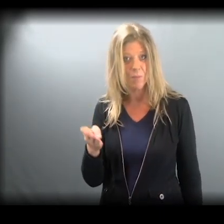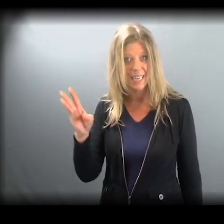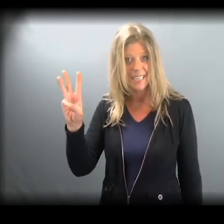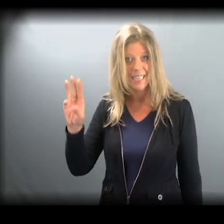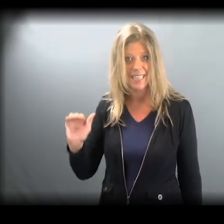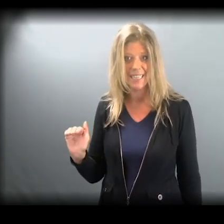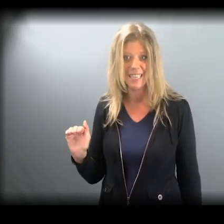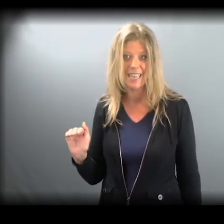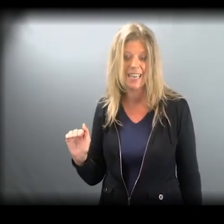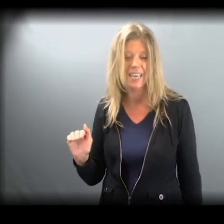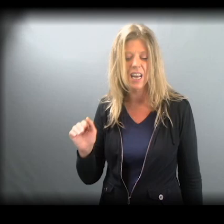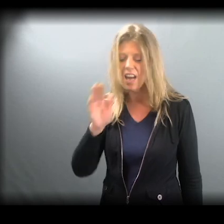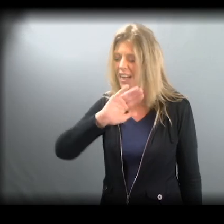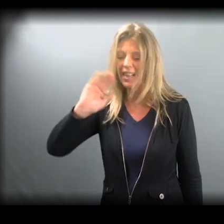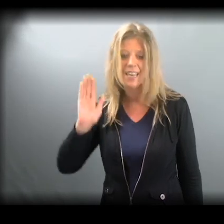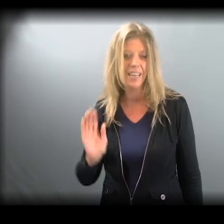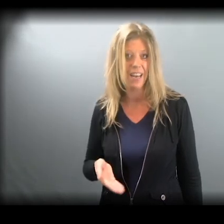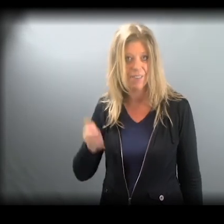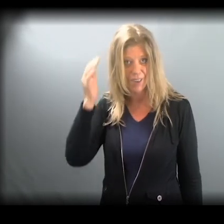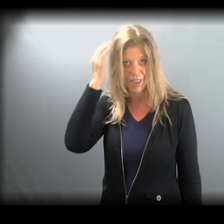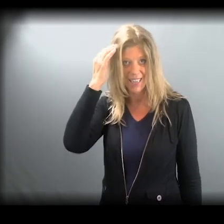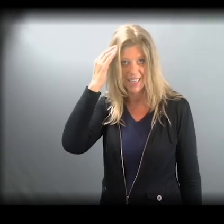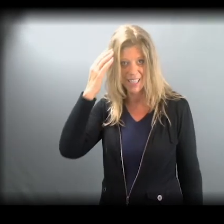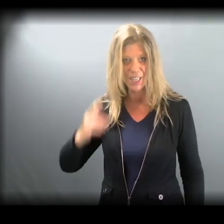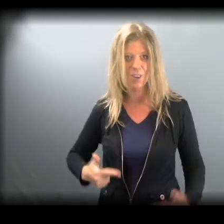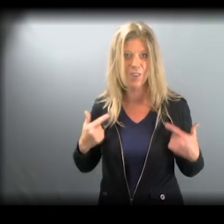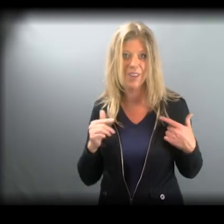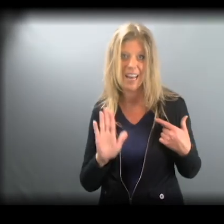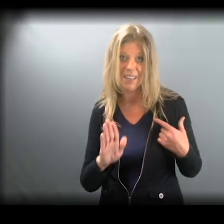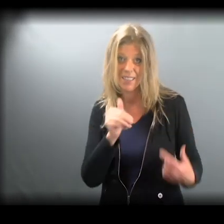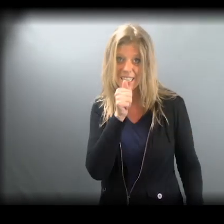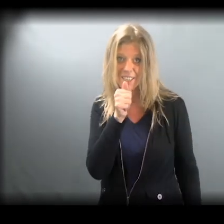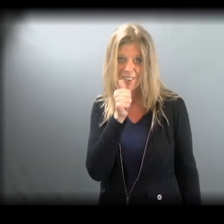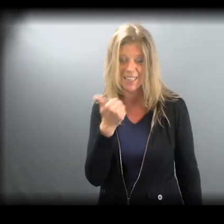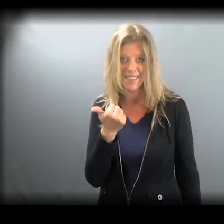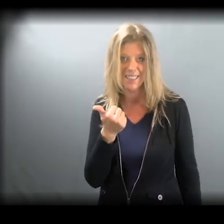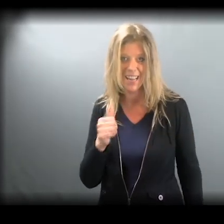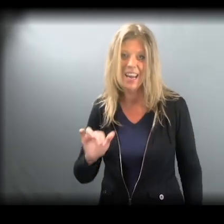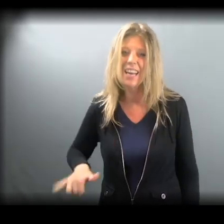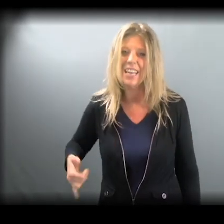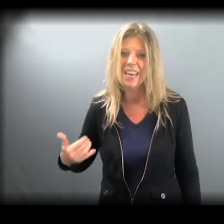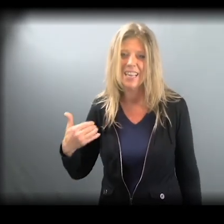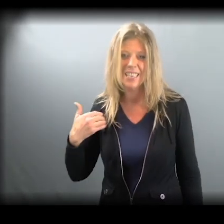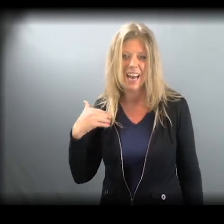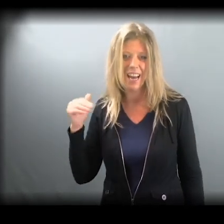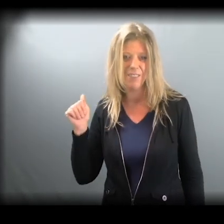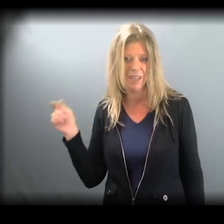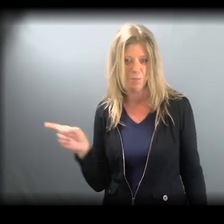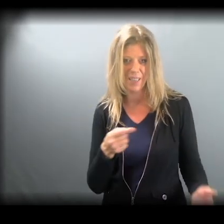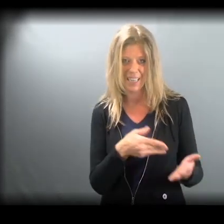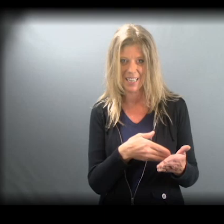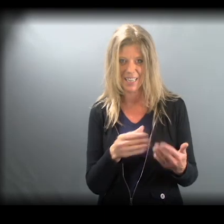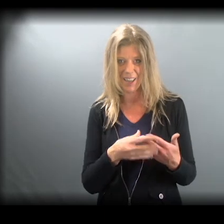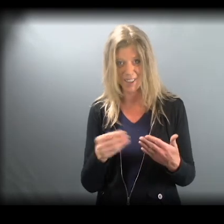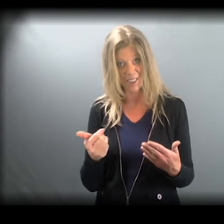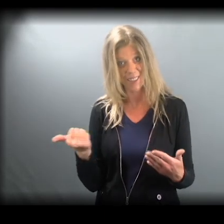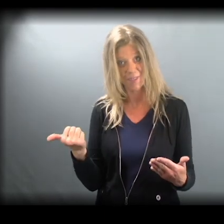be 16, never know life's secrets, yet have $1 million?